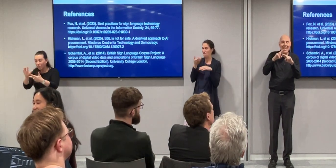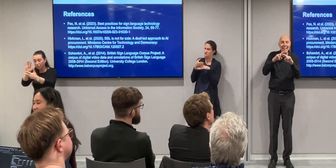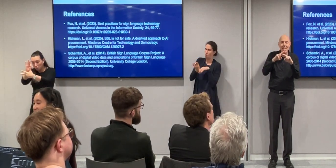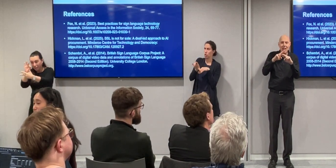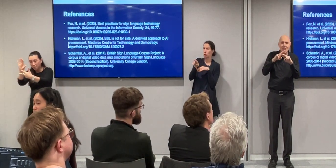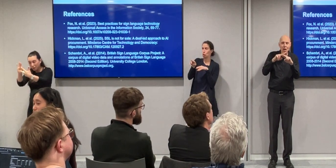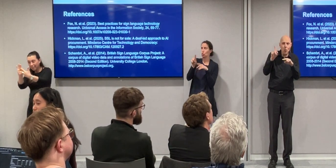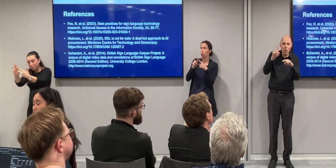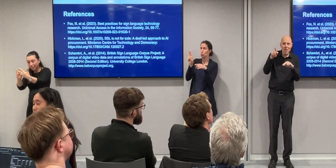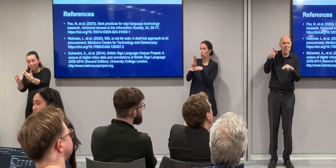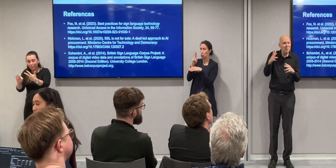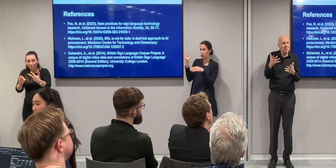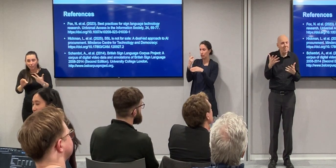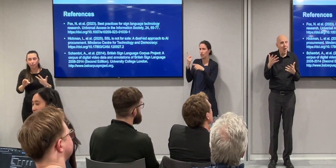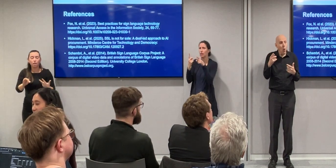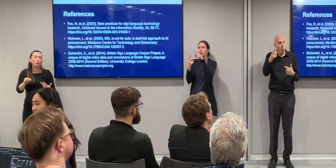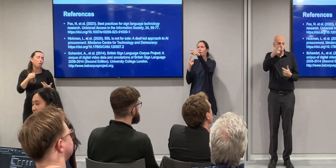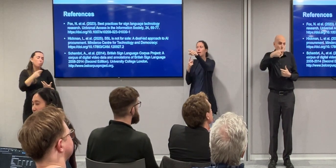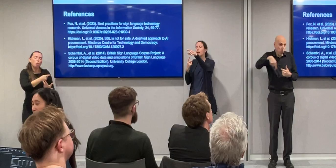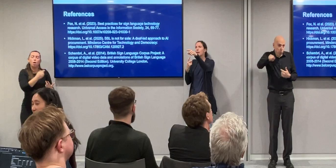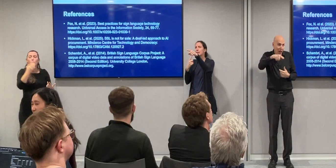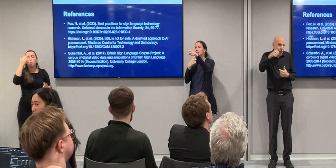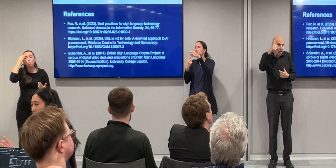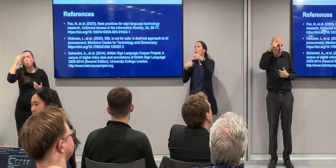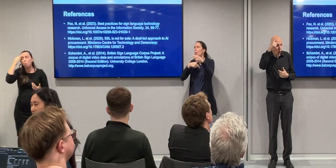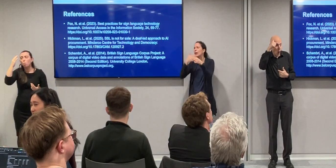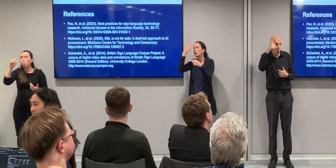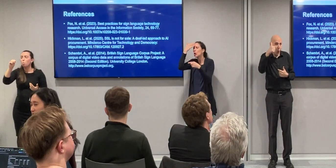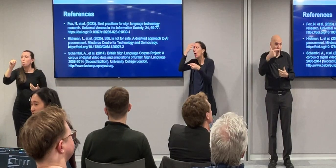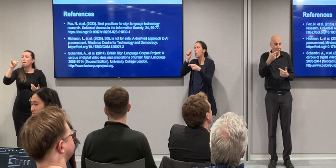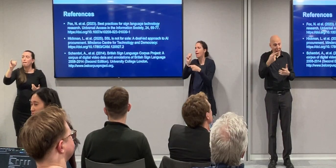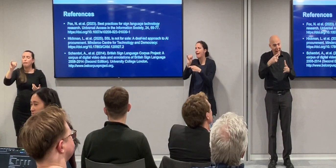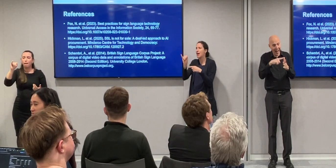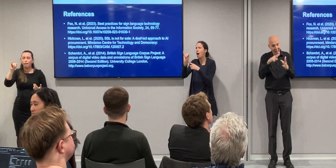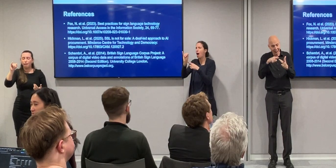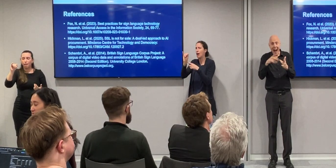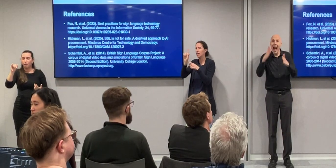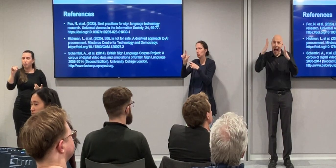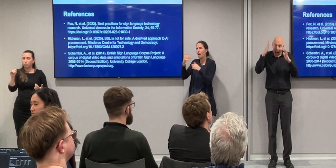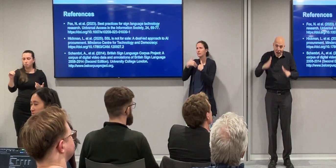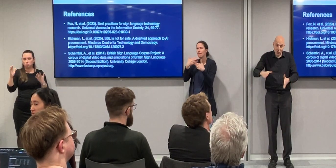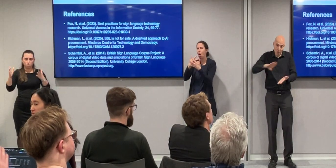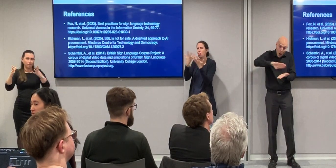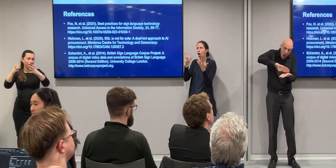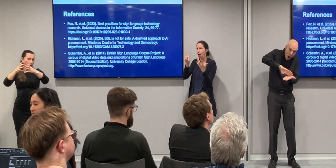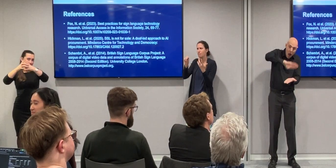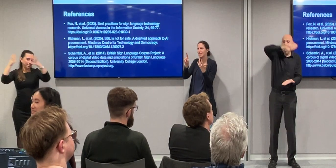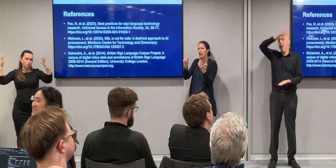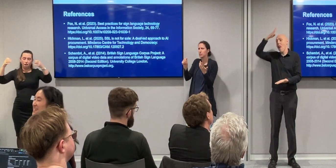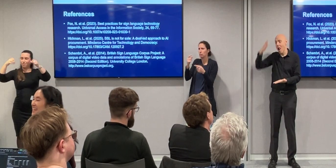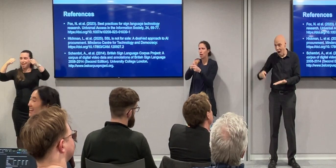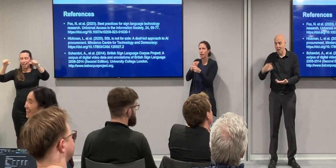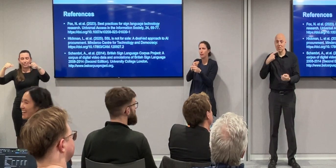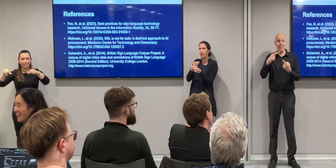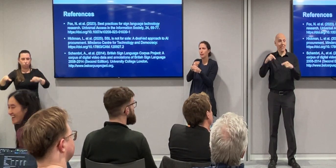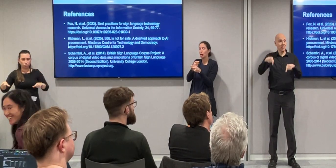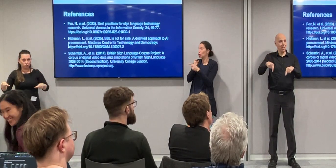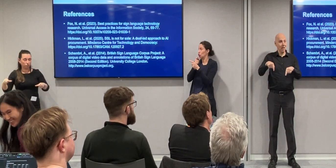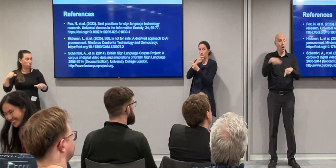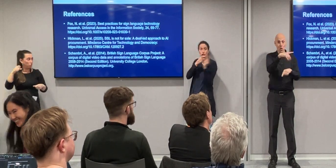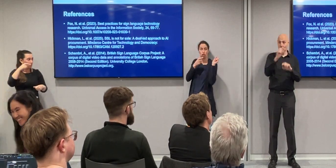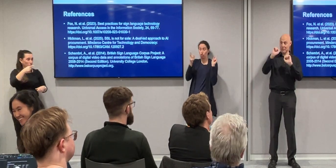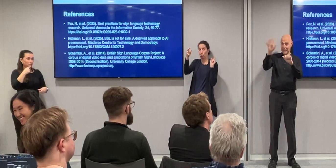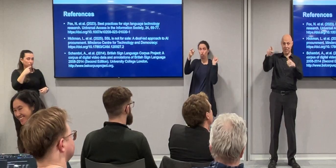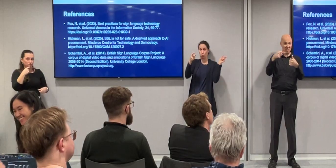things? Well, more just, we know that to do AI work, you have to have a large amount of data. Yeah. And you've presented here how a lot of